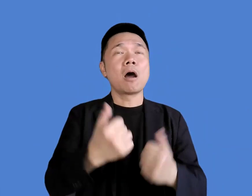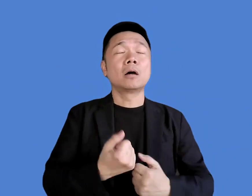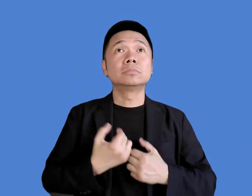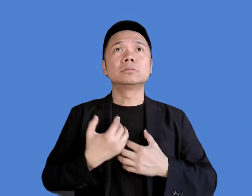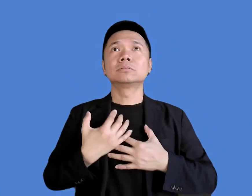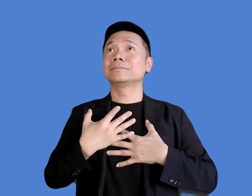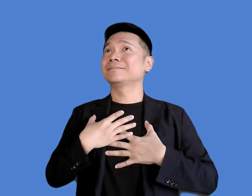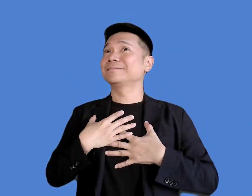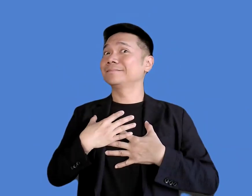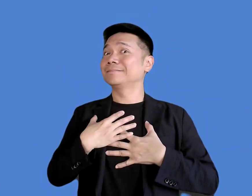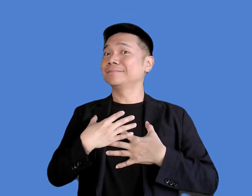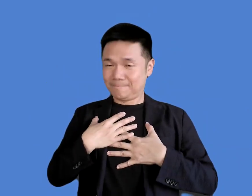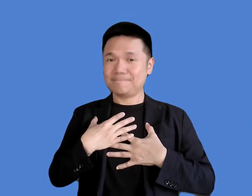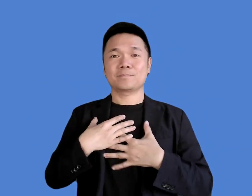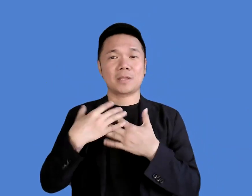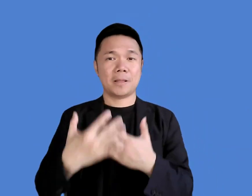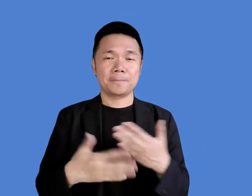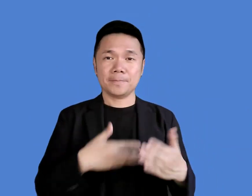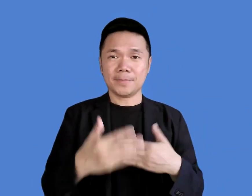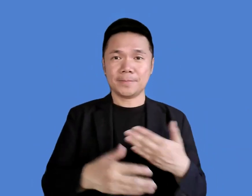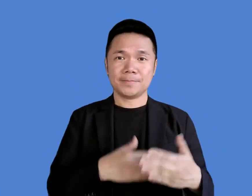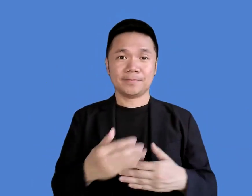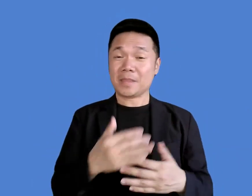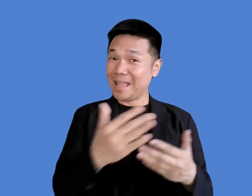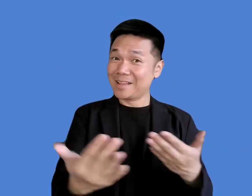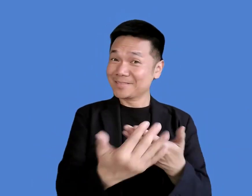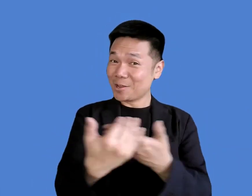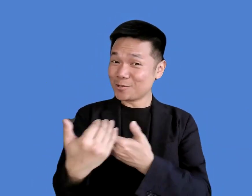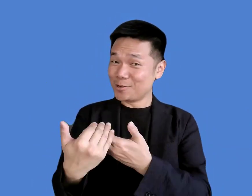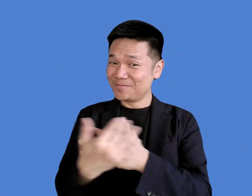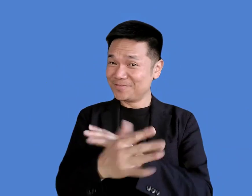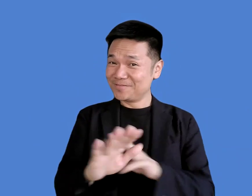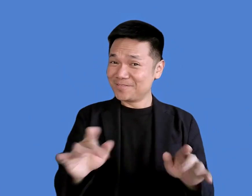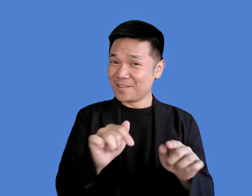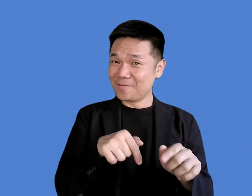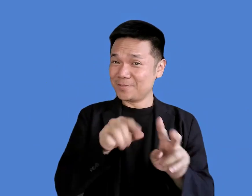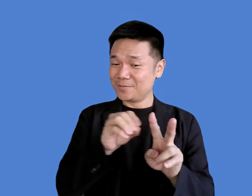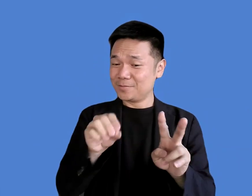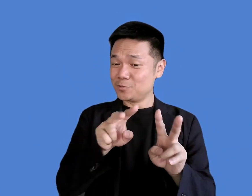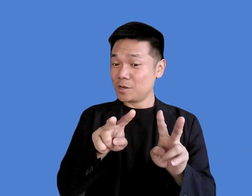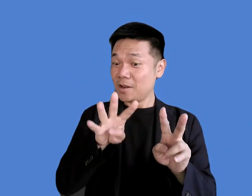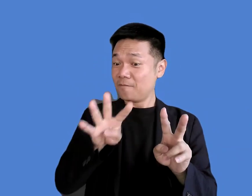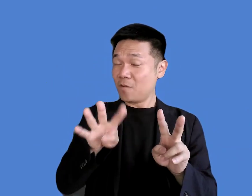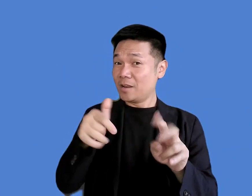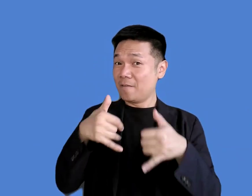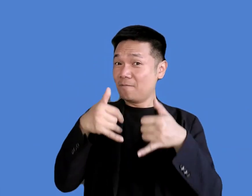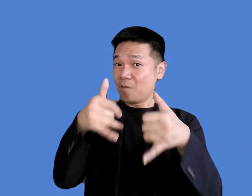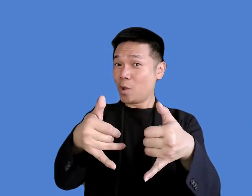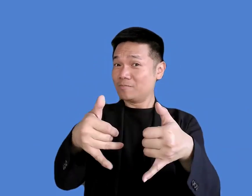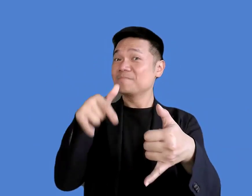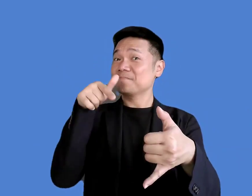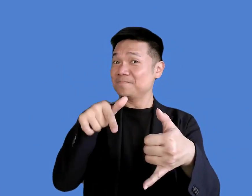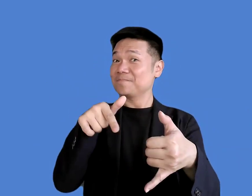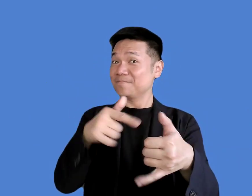And we have applications open now, those of you that have joined, for the 2024 award cycle.